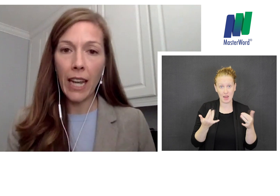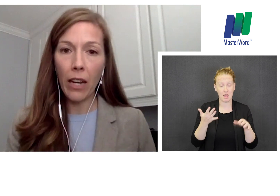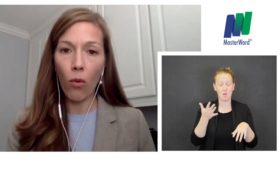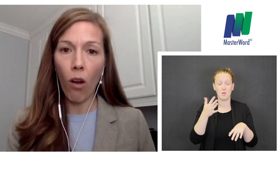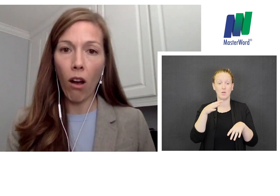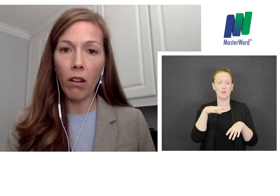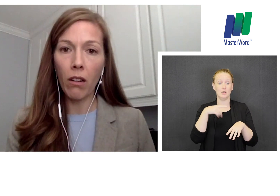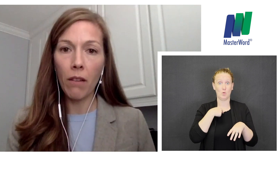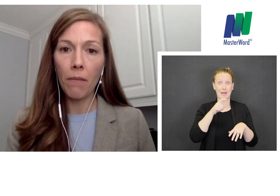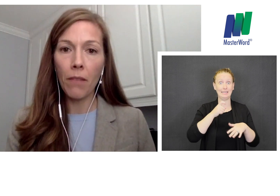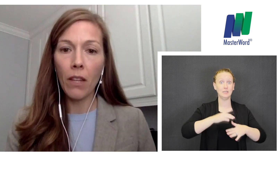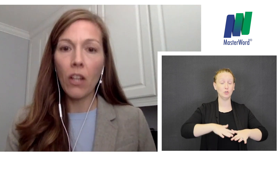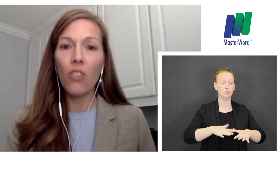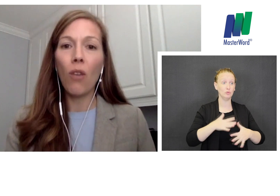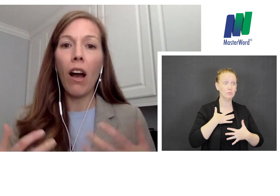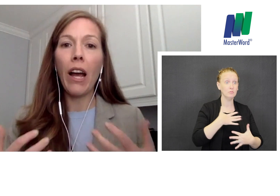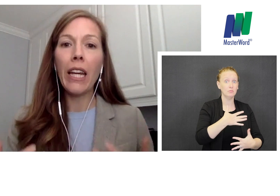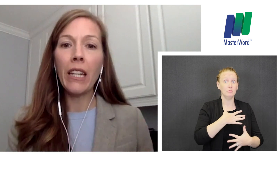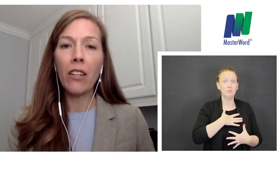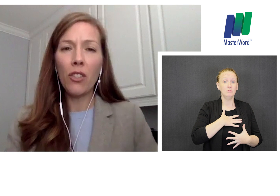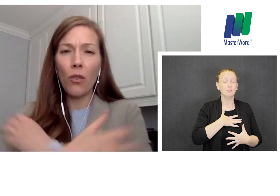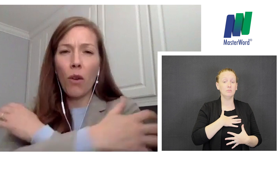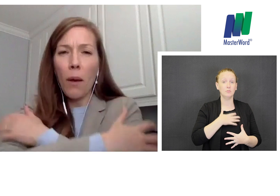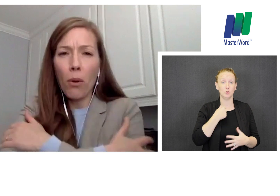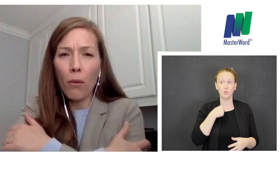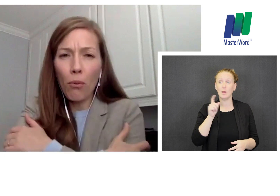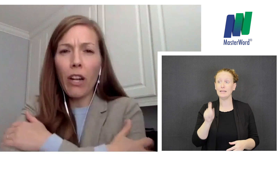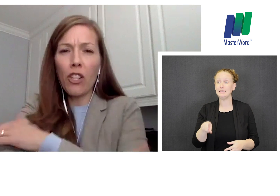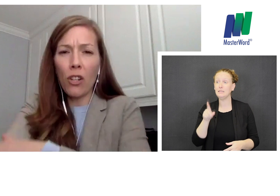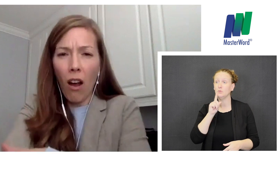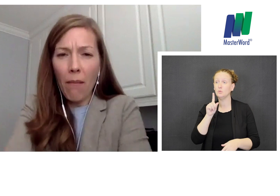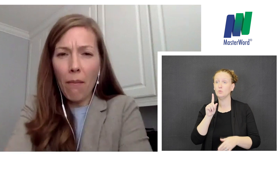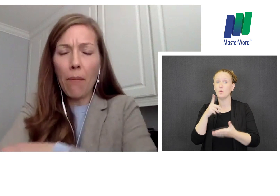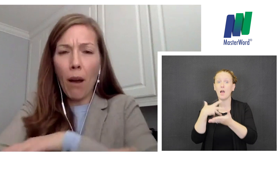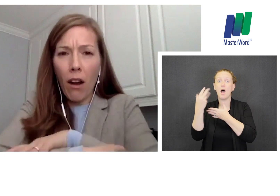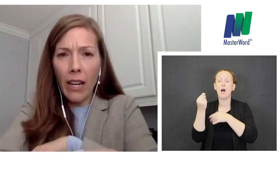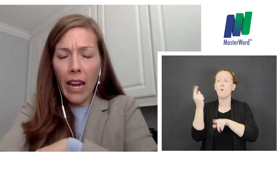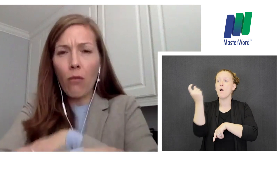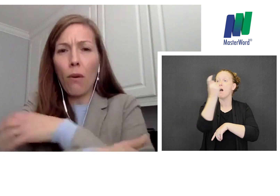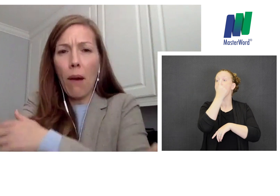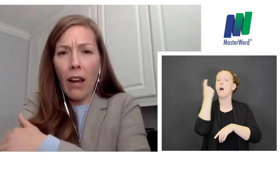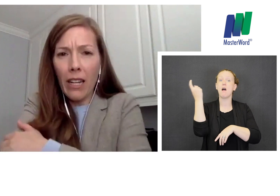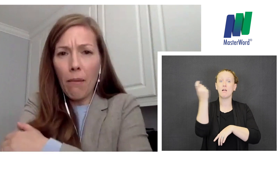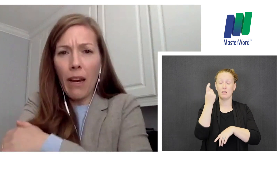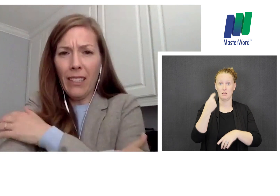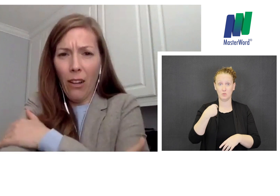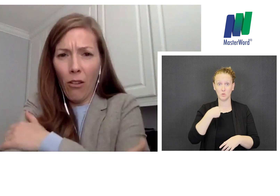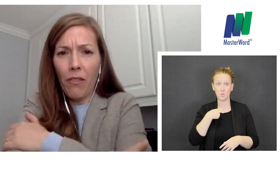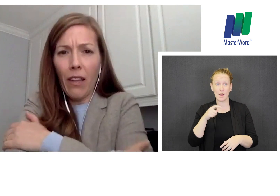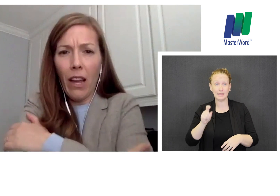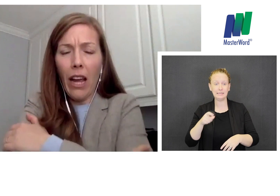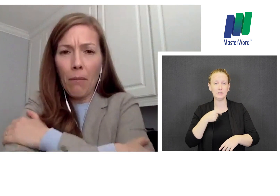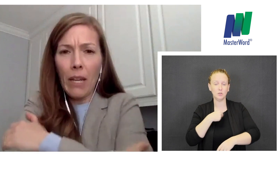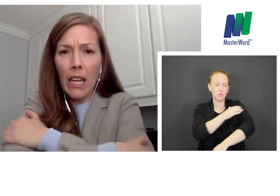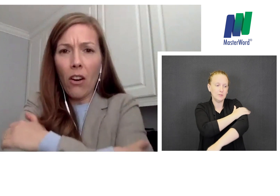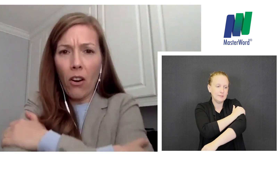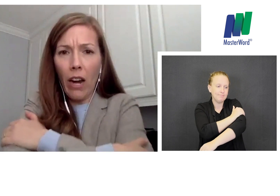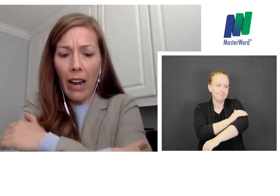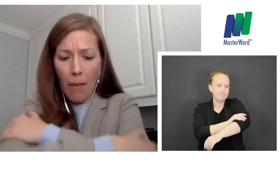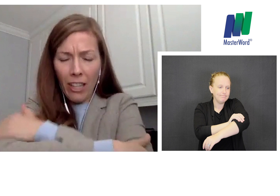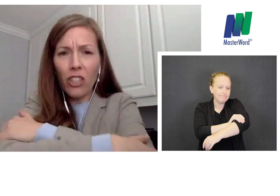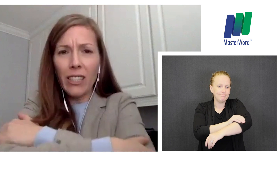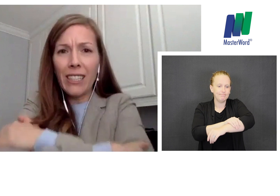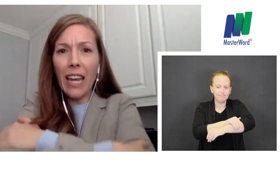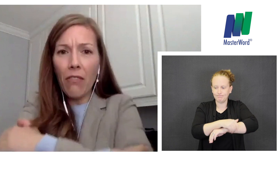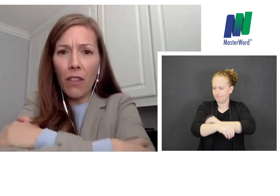need to take a walk? Do I need to put pressure on my body and remind myself that I'm here